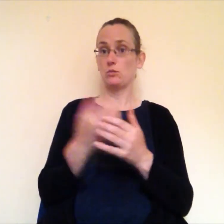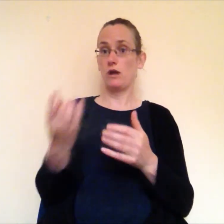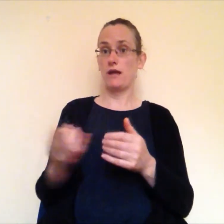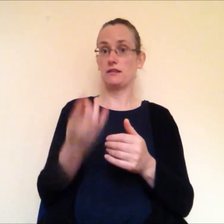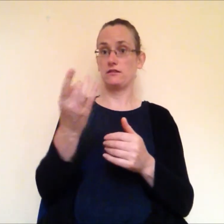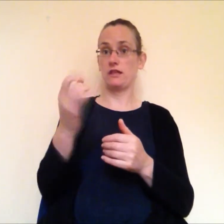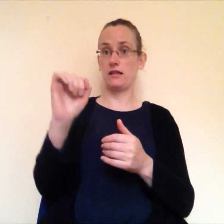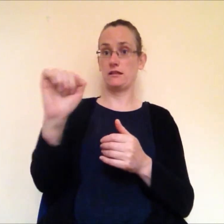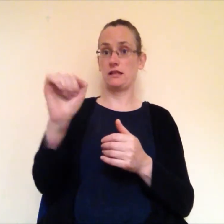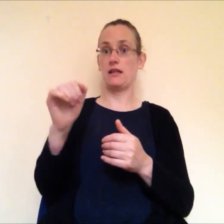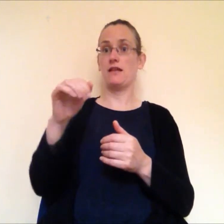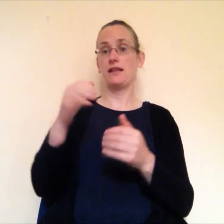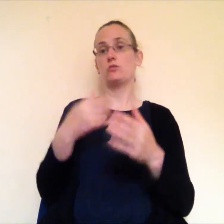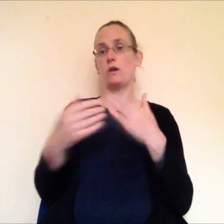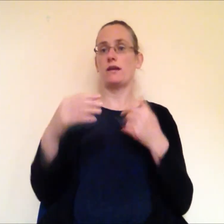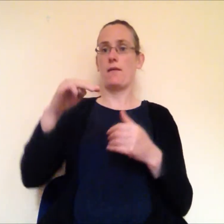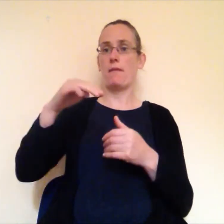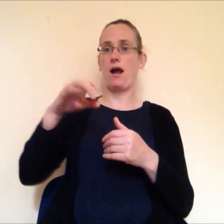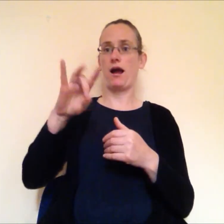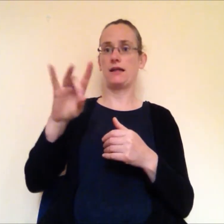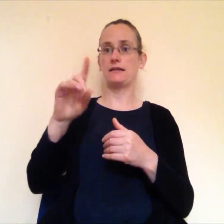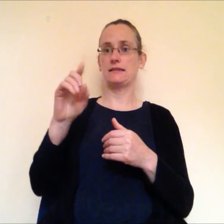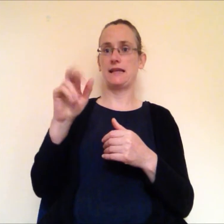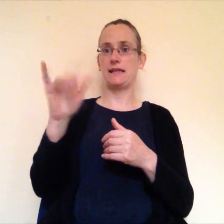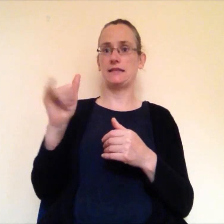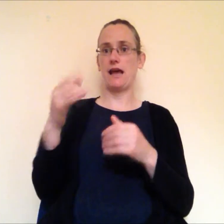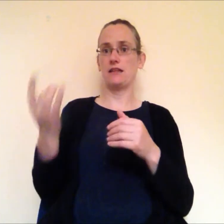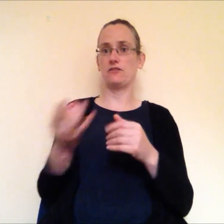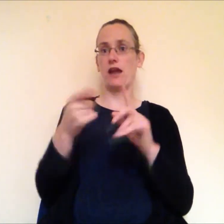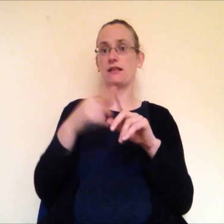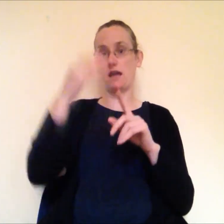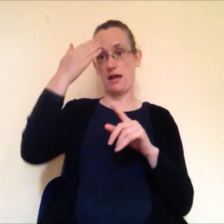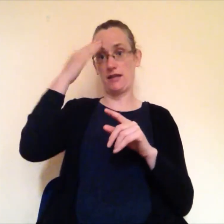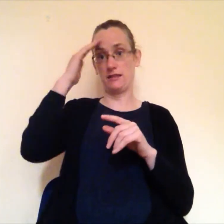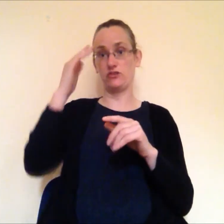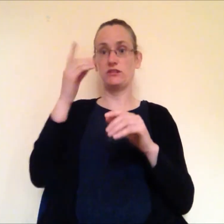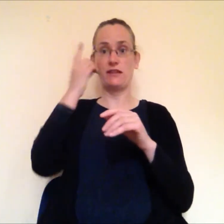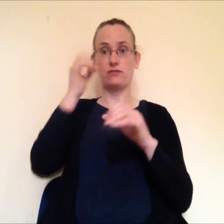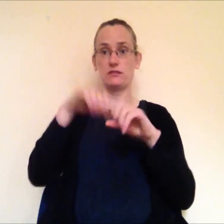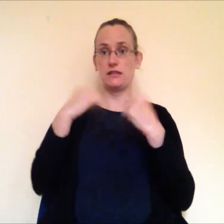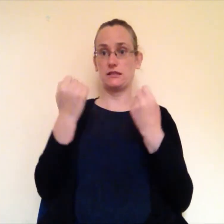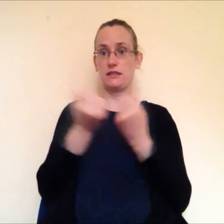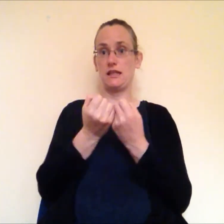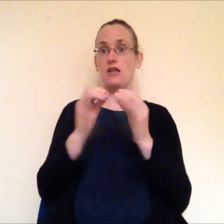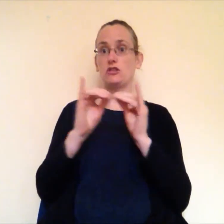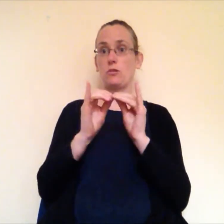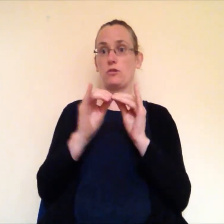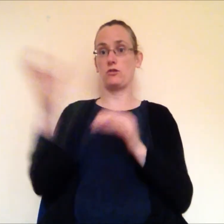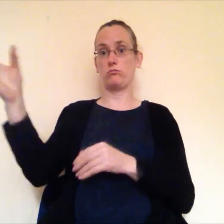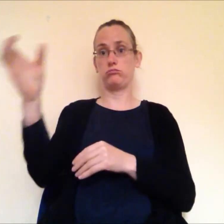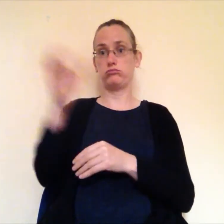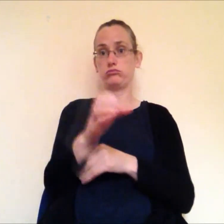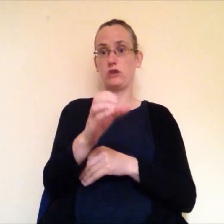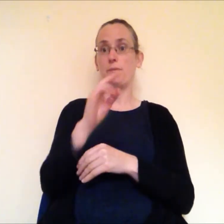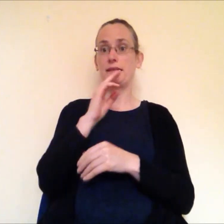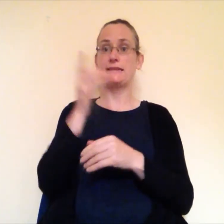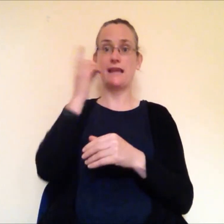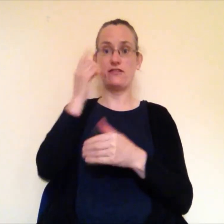That's what Mark Daly is asking for, and the Irish Deaf Society, that interpreters are in place so that deaf people can participate. And I think it's a